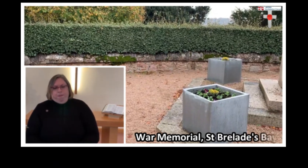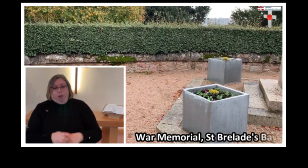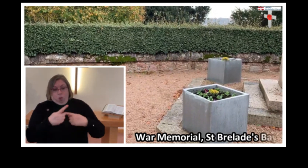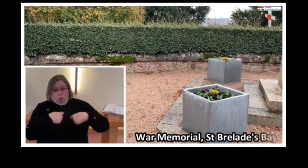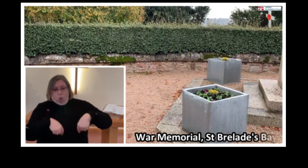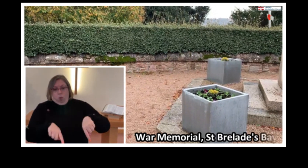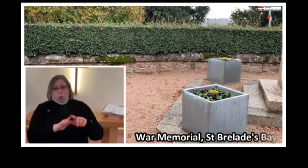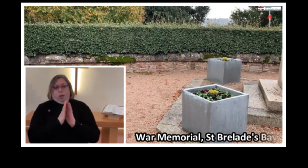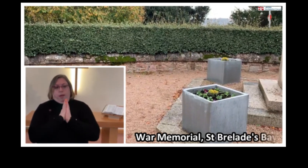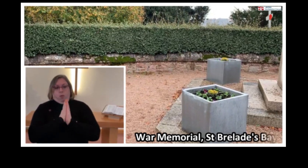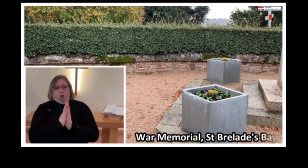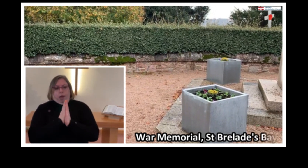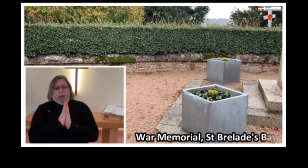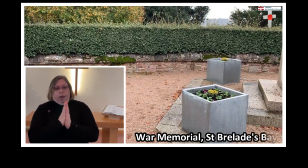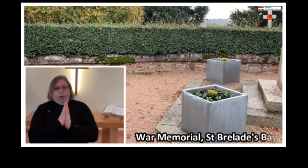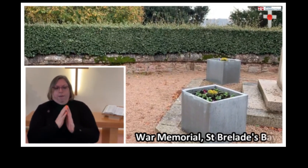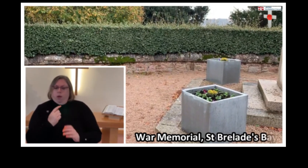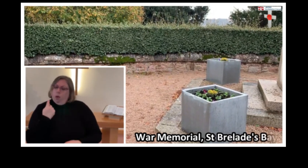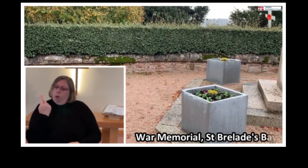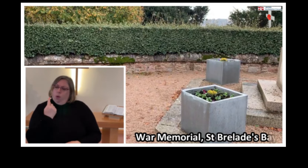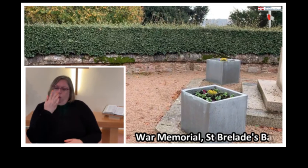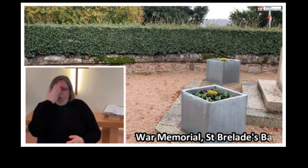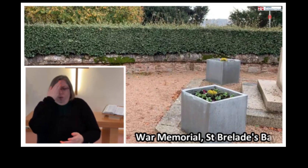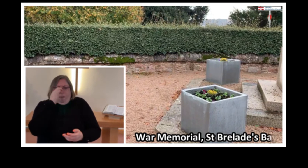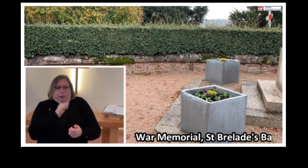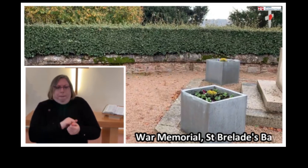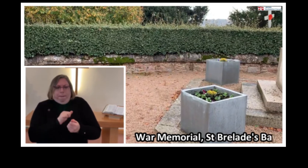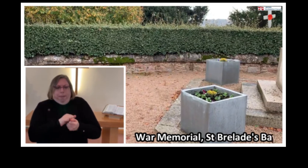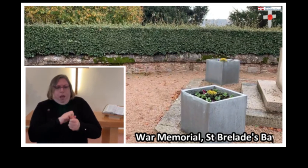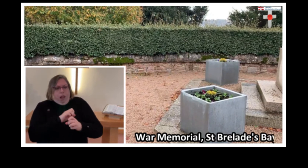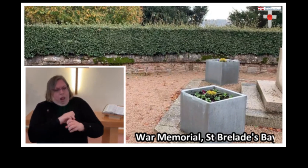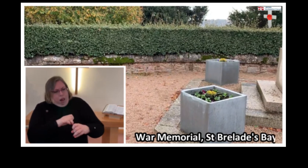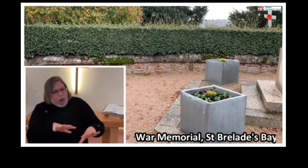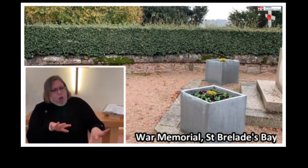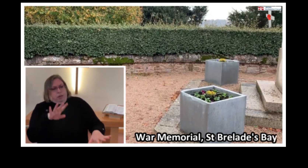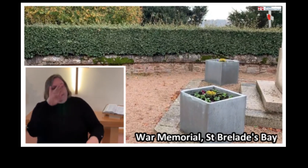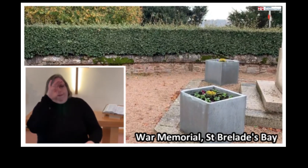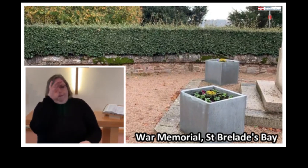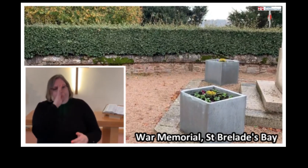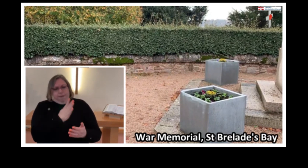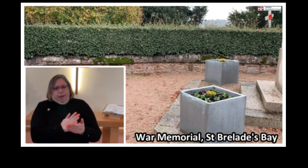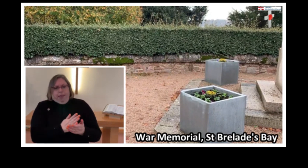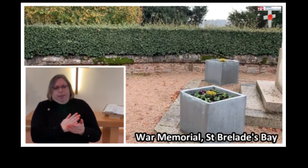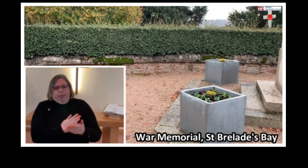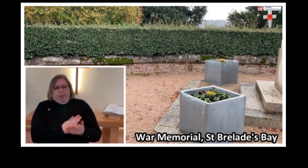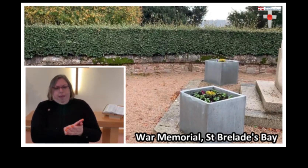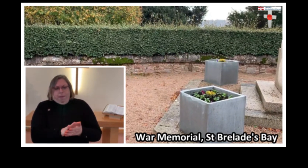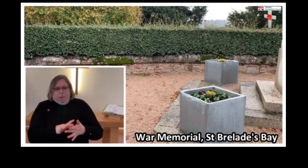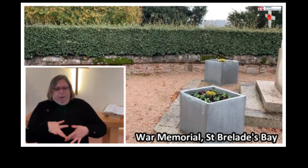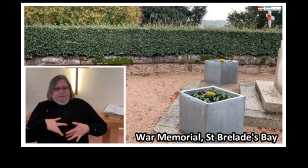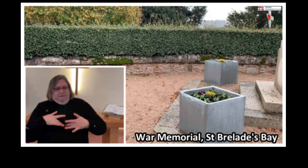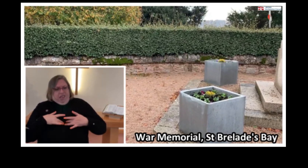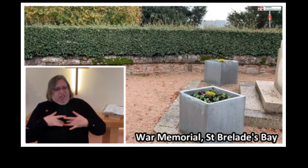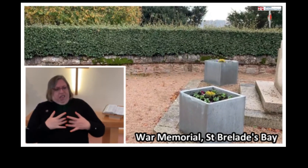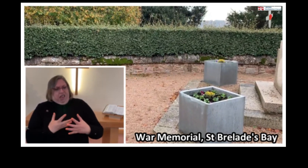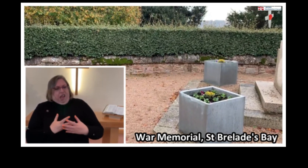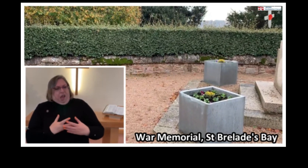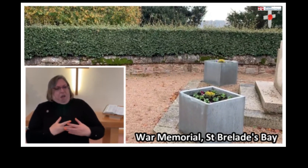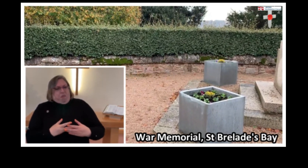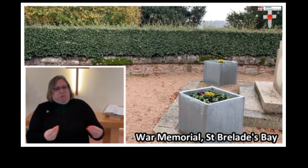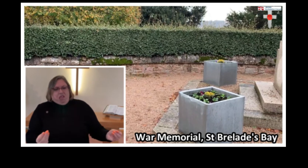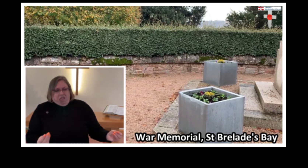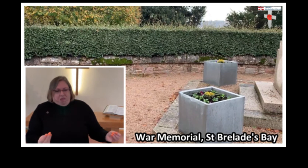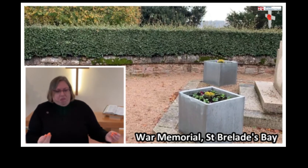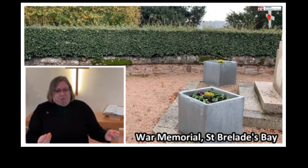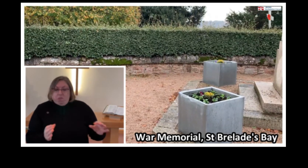We pray for those who remember their loss of faith that has left a hole in their lives that nothing